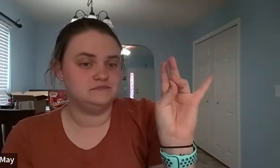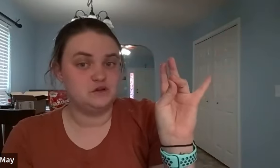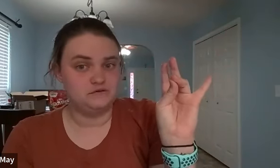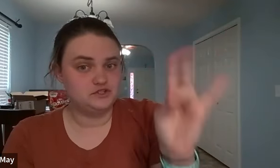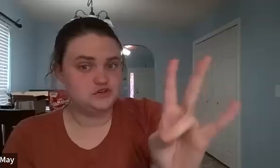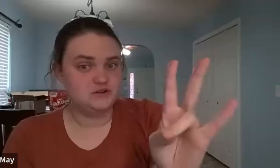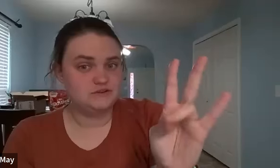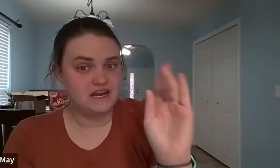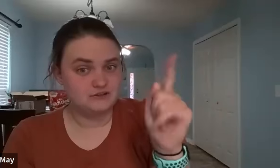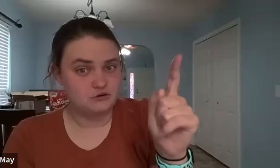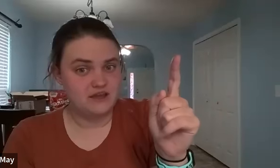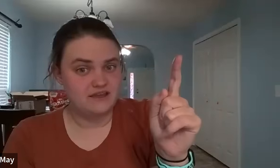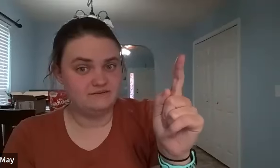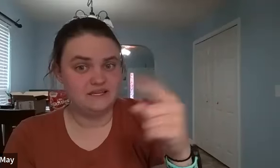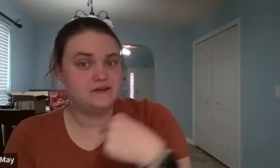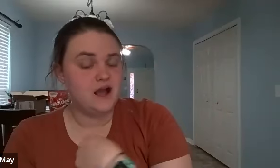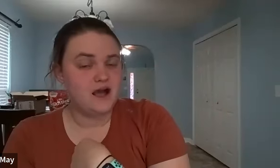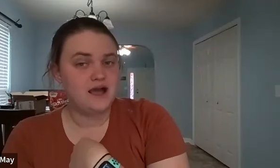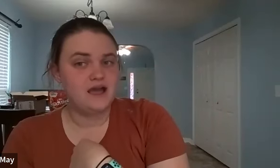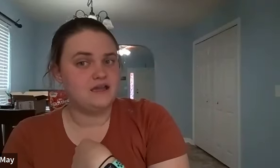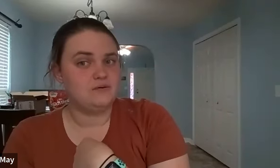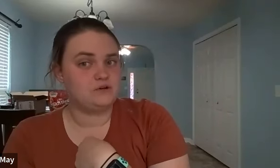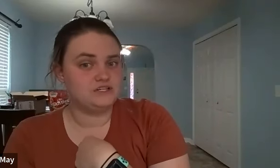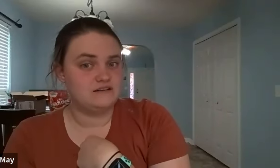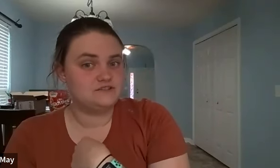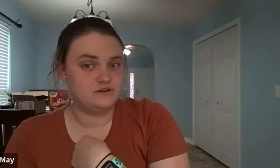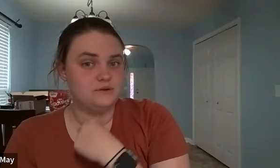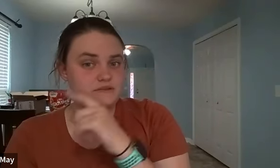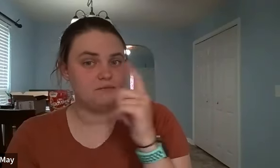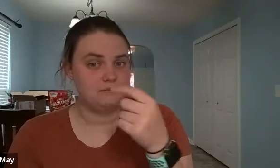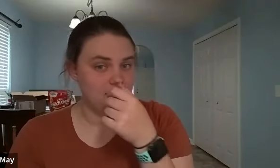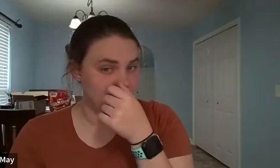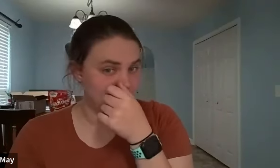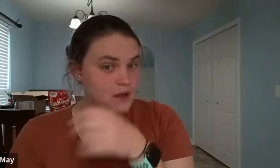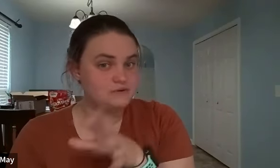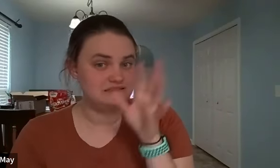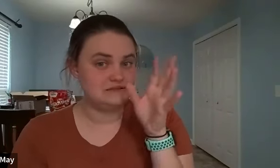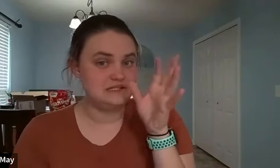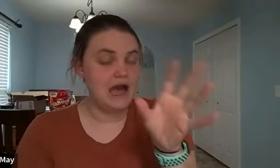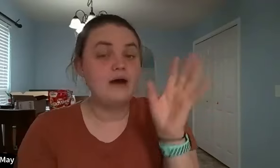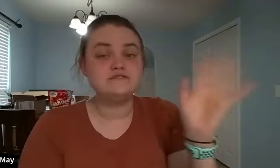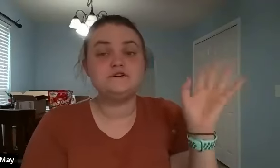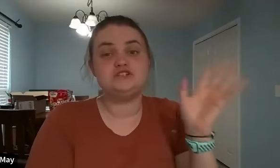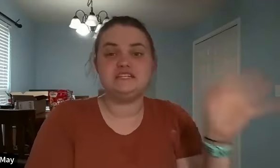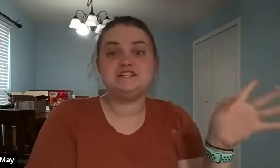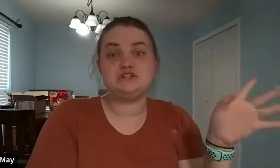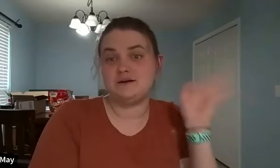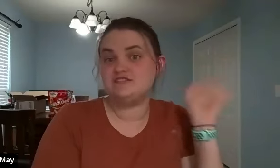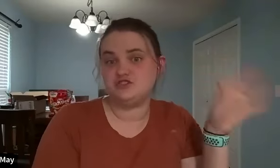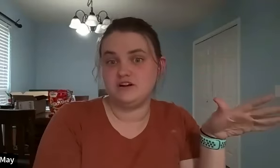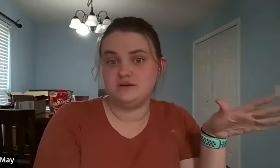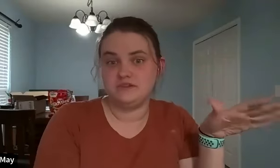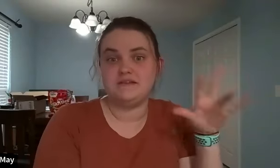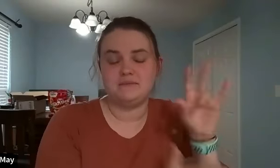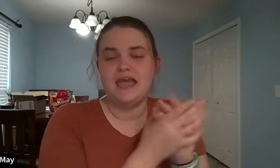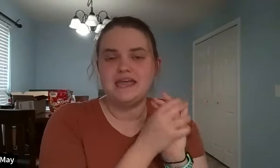So if you're struggling with that, it's okay. Even I've struggled with it. Like I was a first year teacher and I was still struggling with it. Like my hands